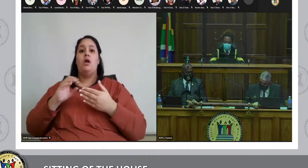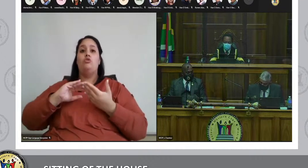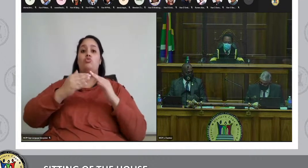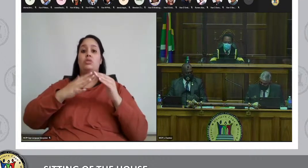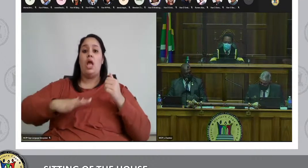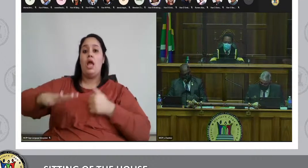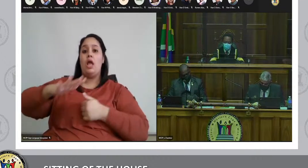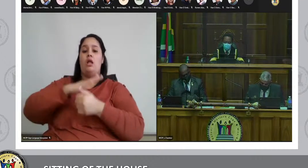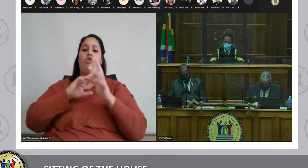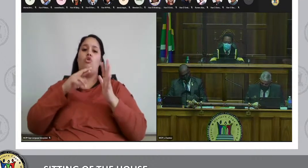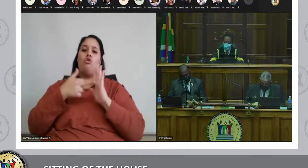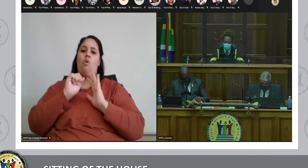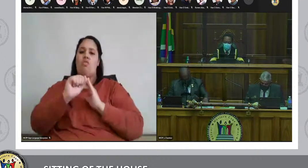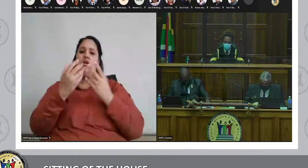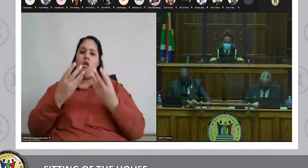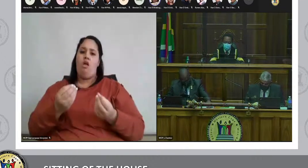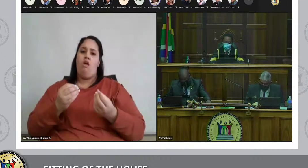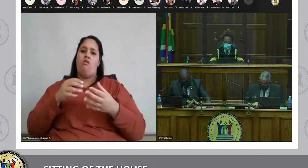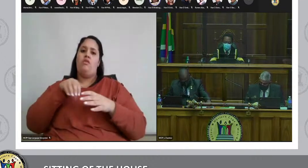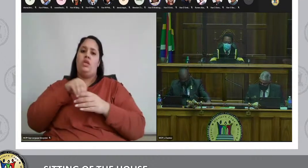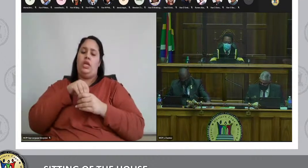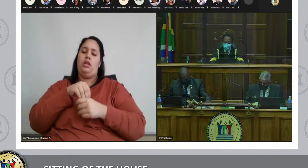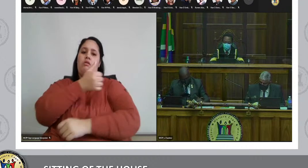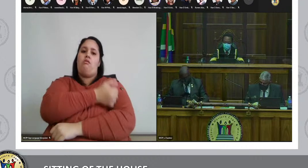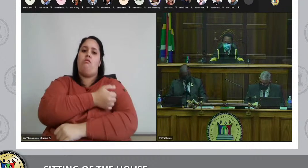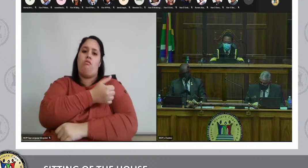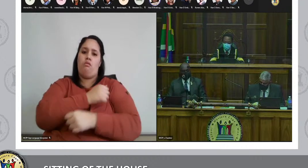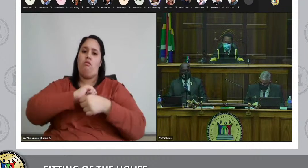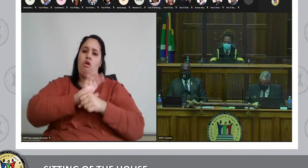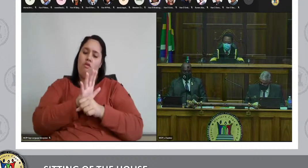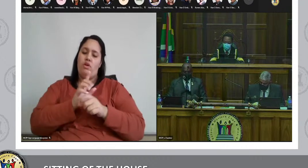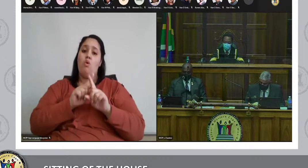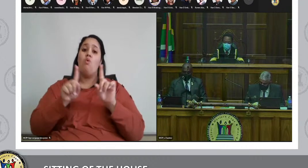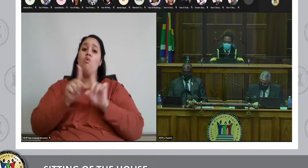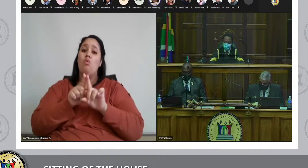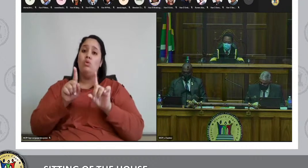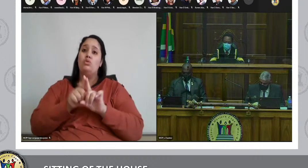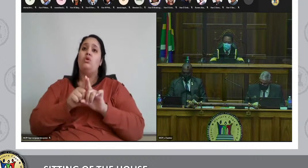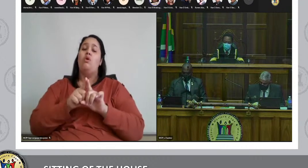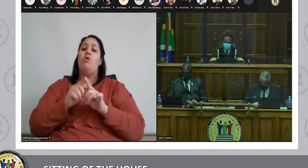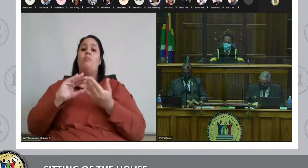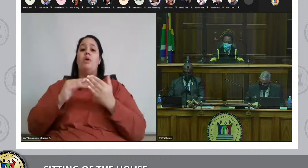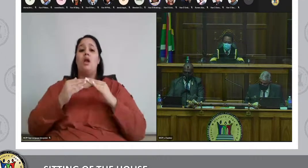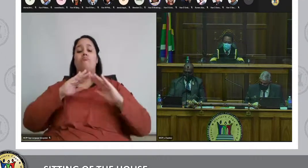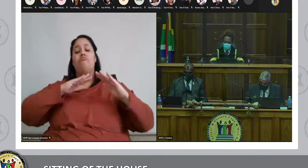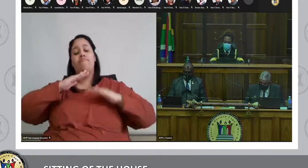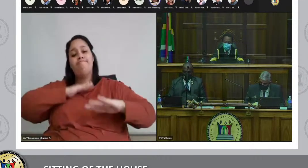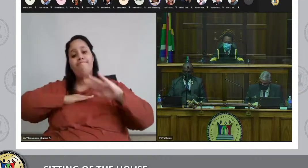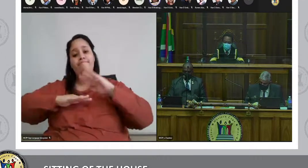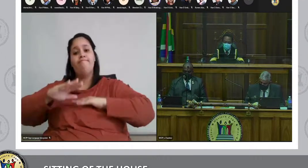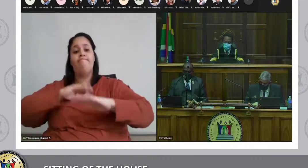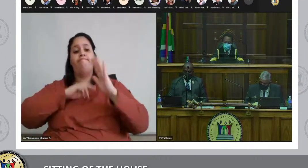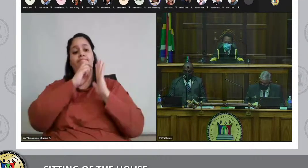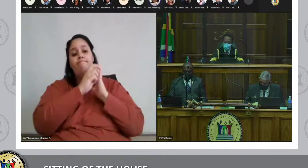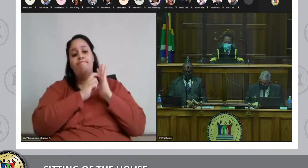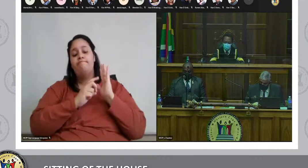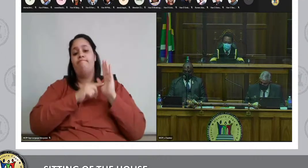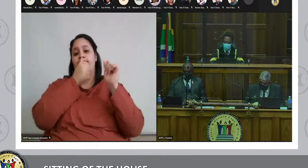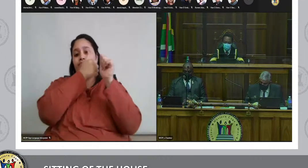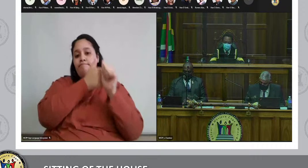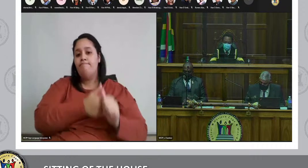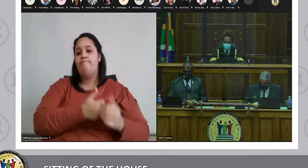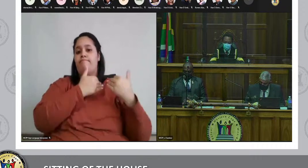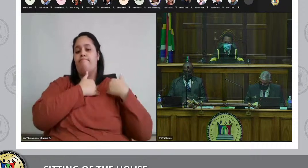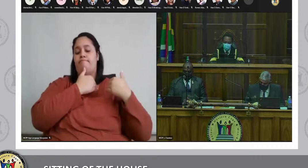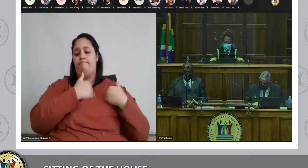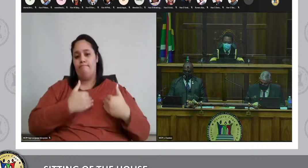to play in combating COVID-19, especially in remaining patient with the lockdown restrictions and adhering to safety